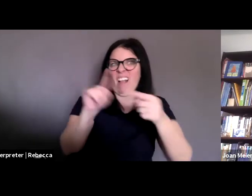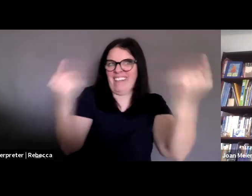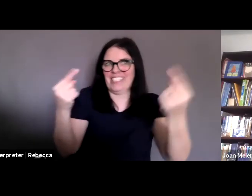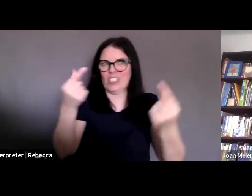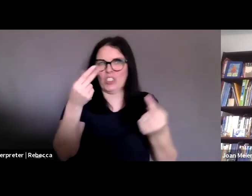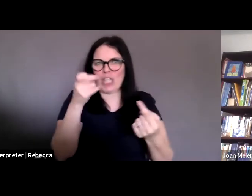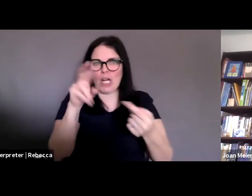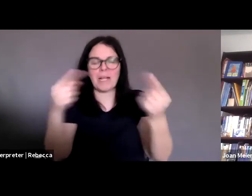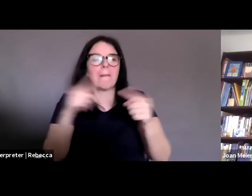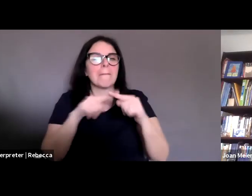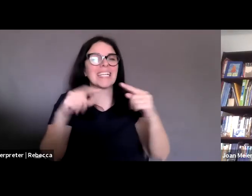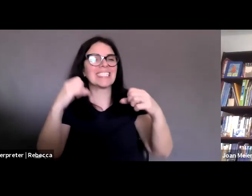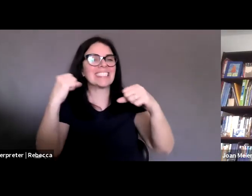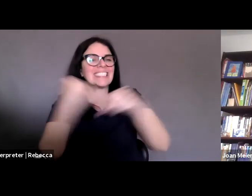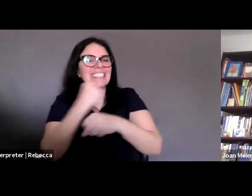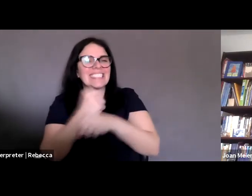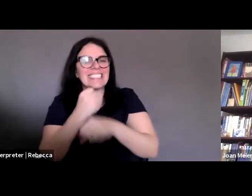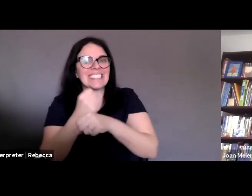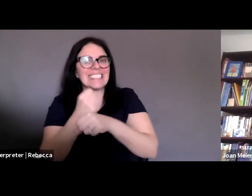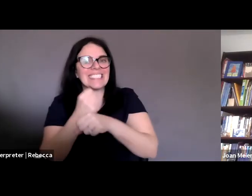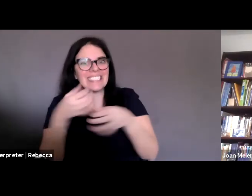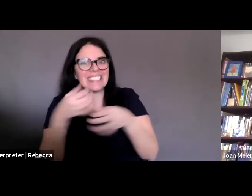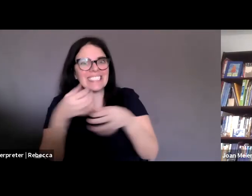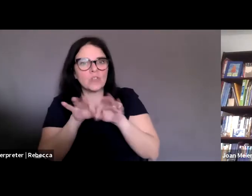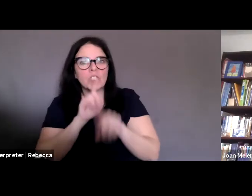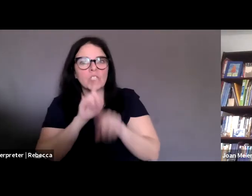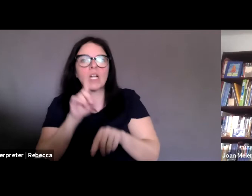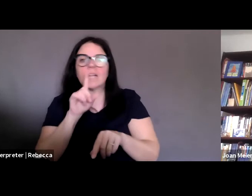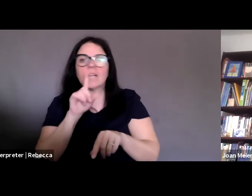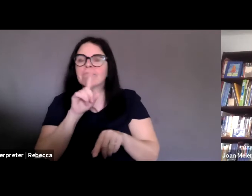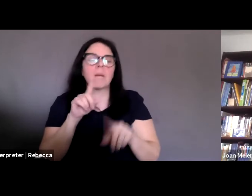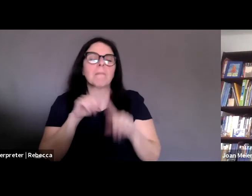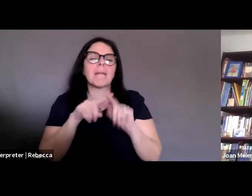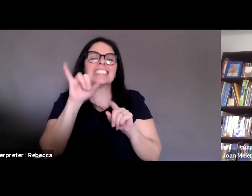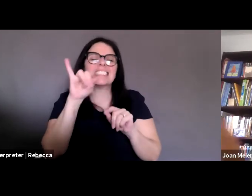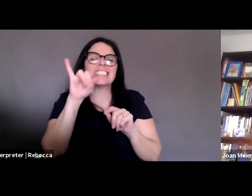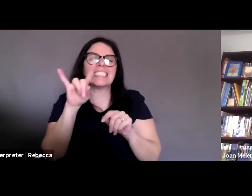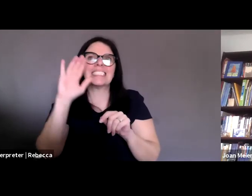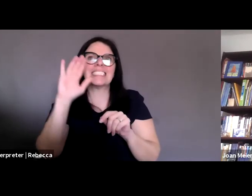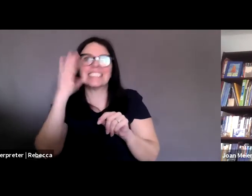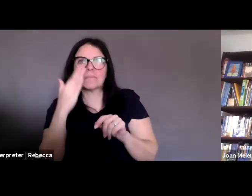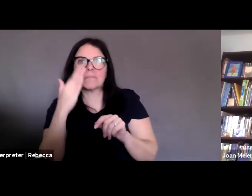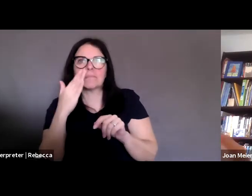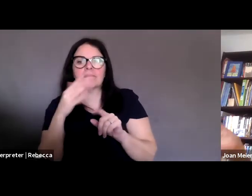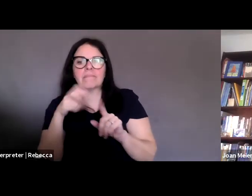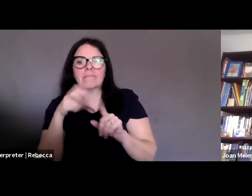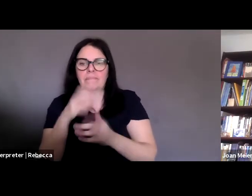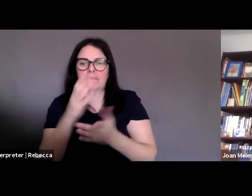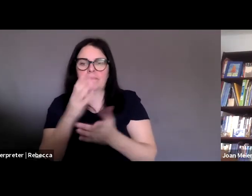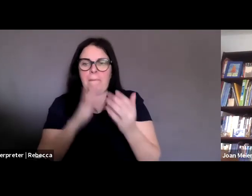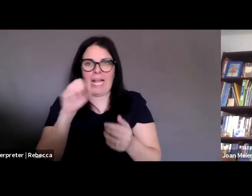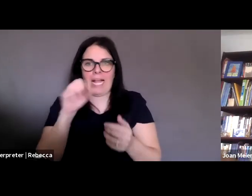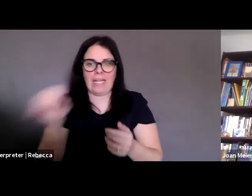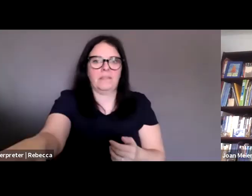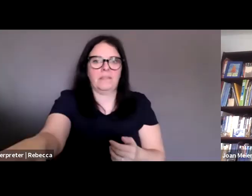have statistically significant results, although we did find a bias in those, the appearance of a bias. But in all cases of alienation, and this includes